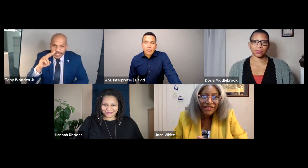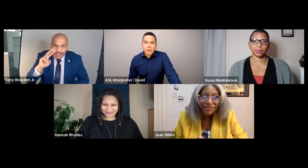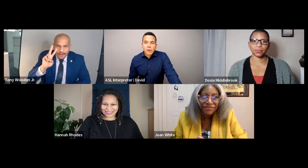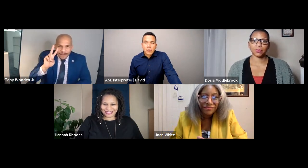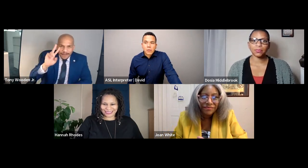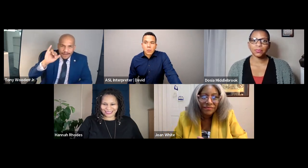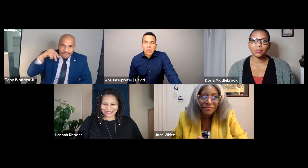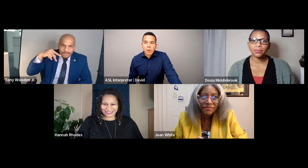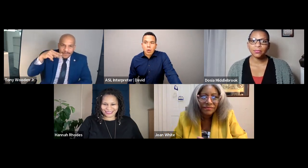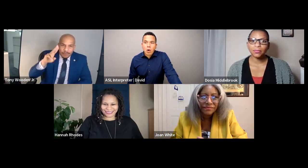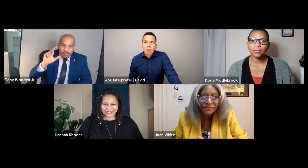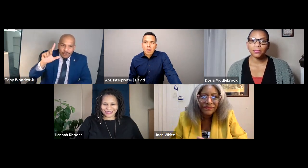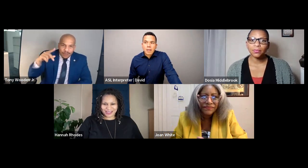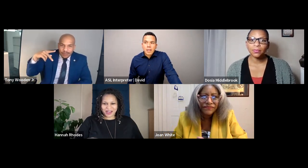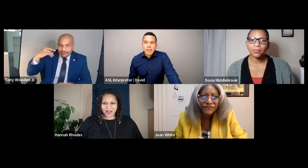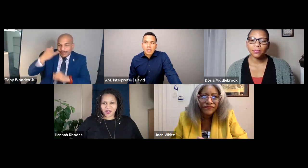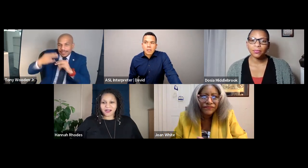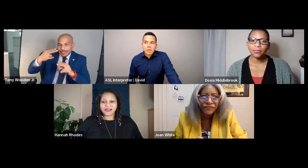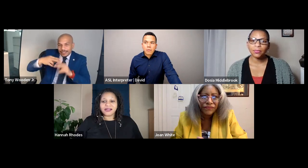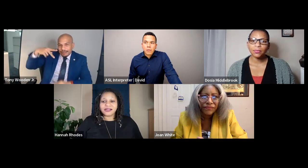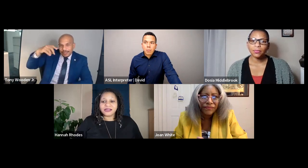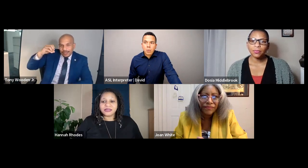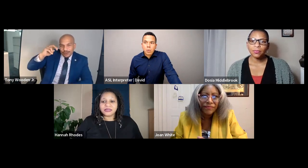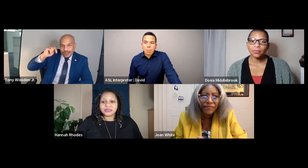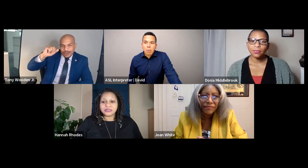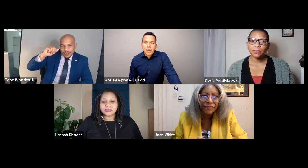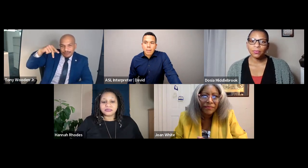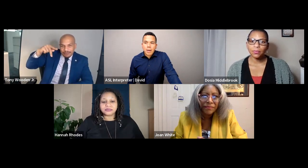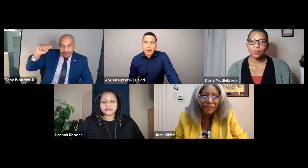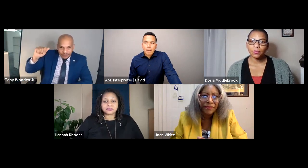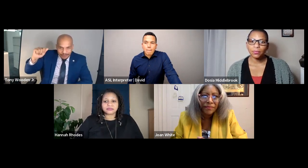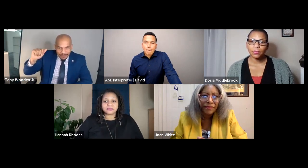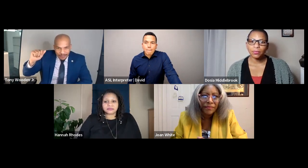The first one I'm going to call on is Vipul Ponapa.